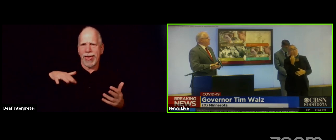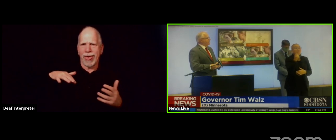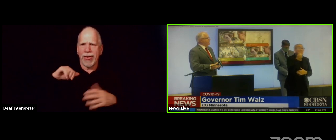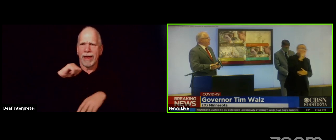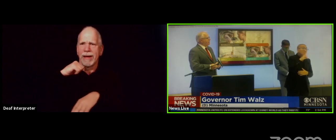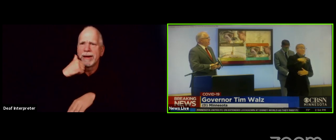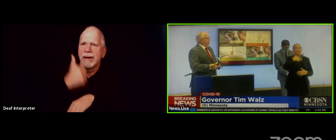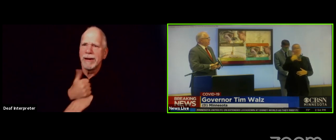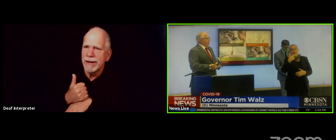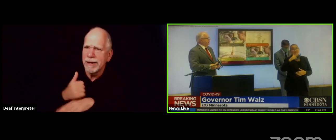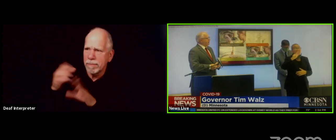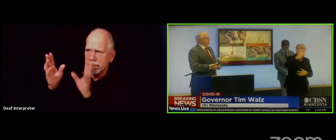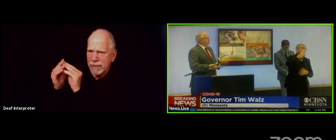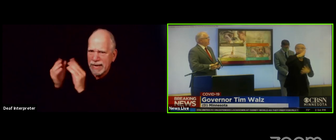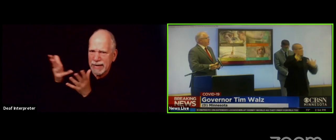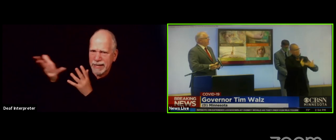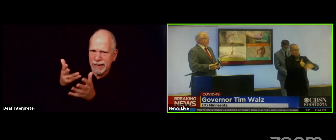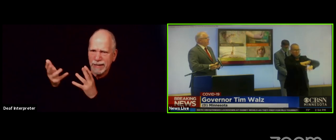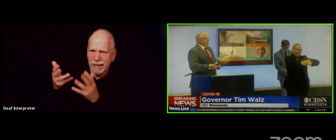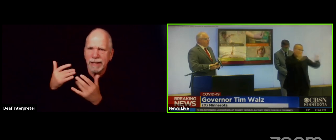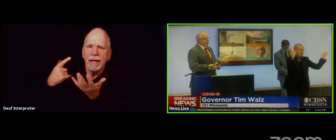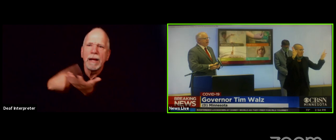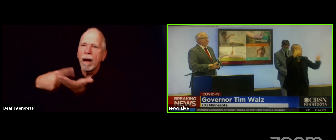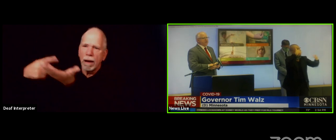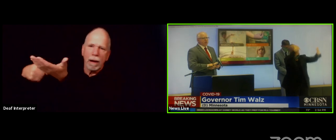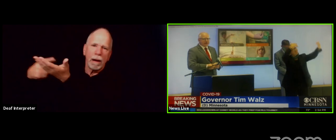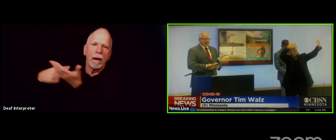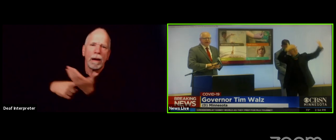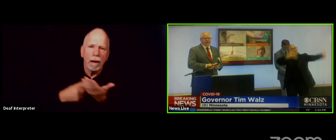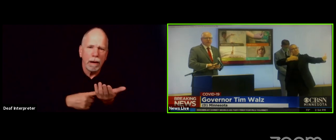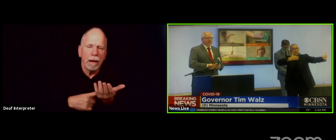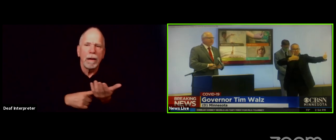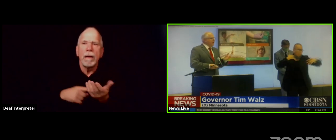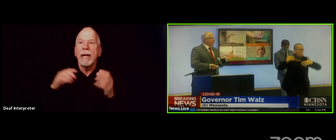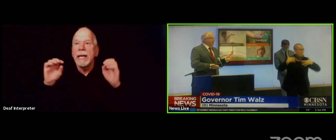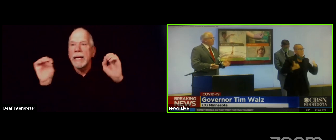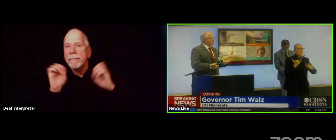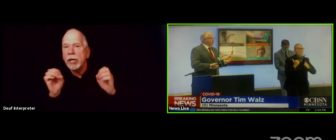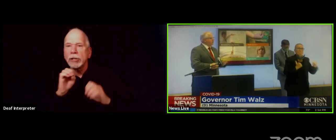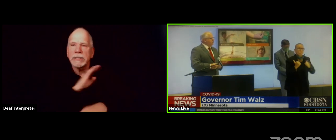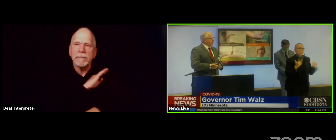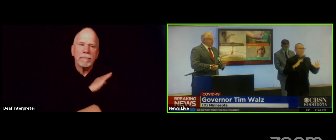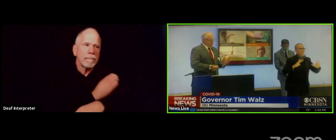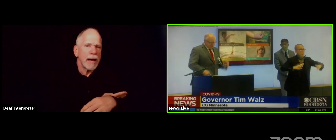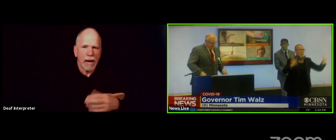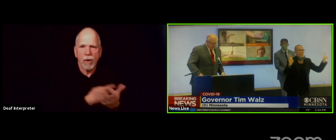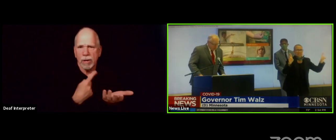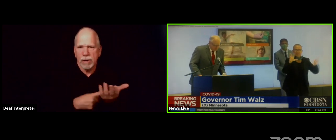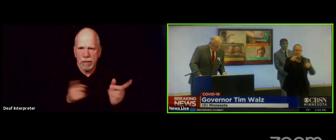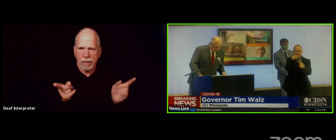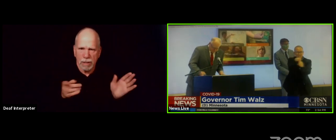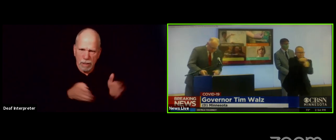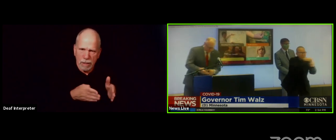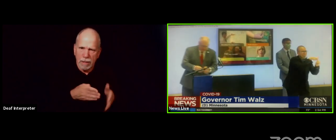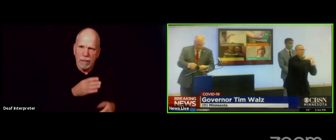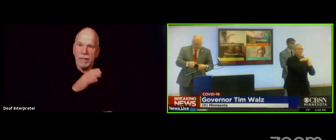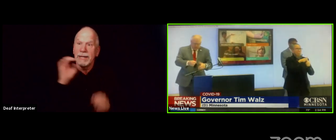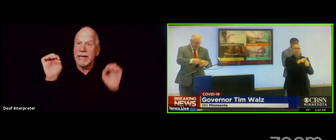ready to tackle this issue of COVID in quick testing, quick contact tracing, isolation, and moving on. So thank you all.